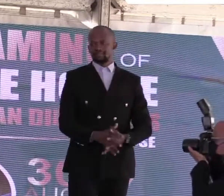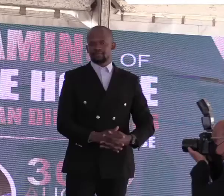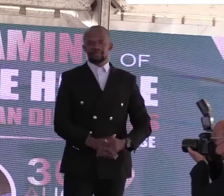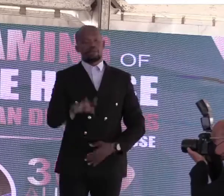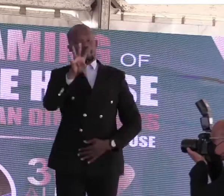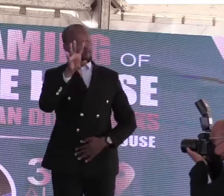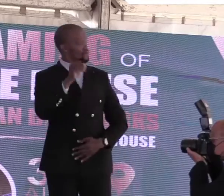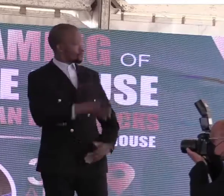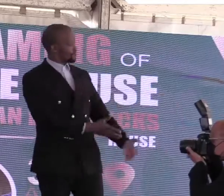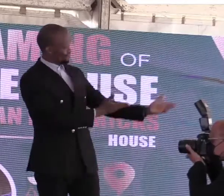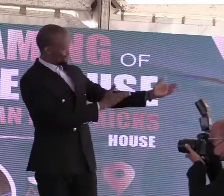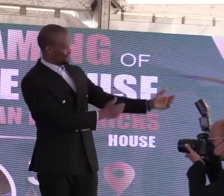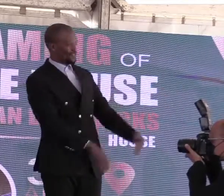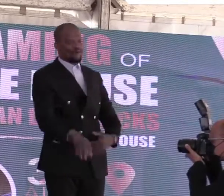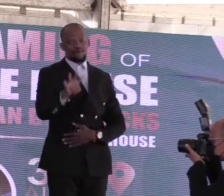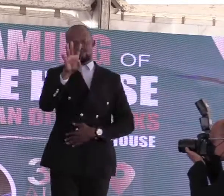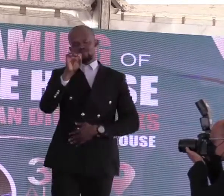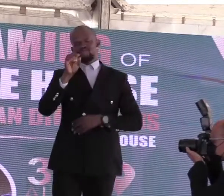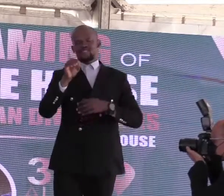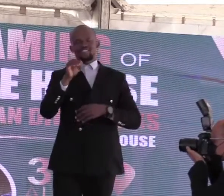Of it.